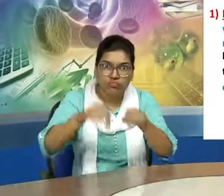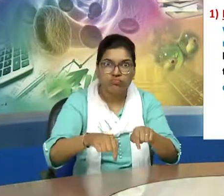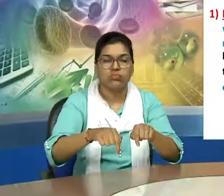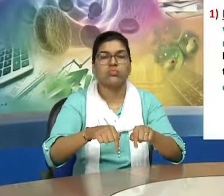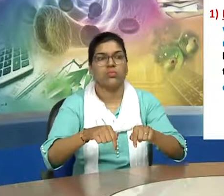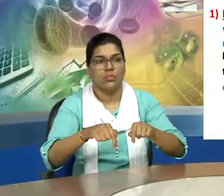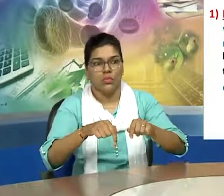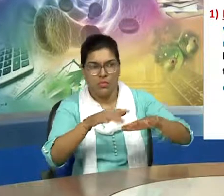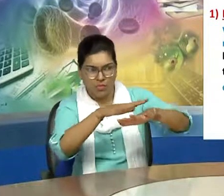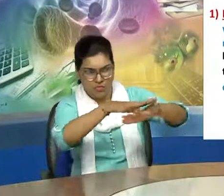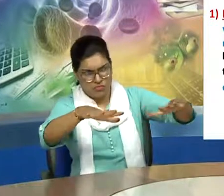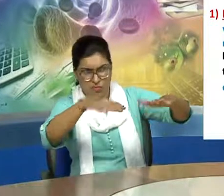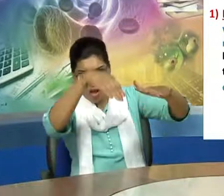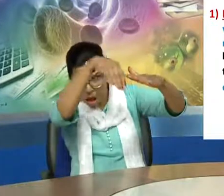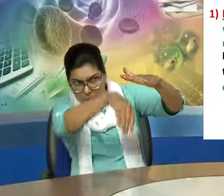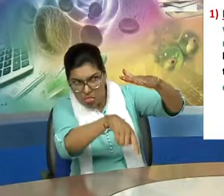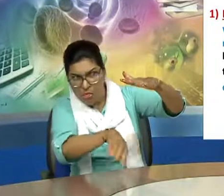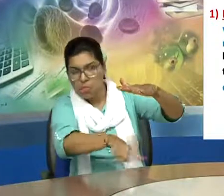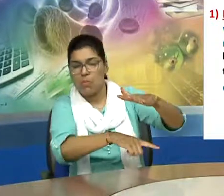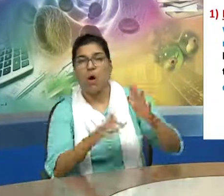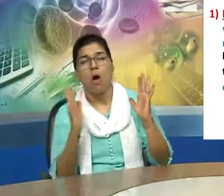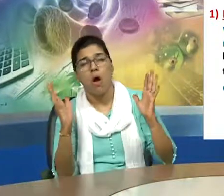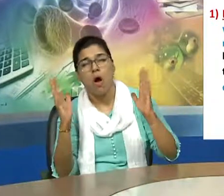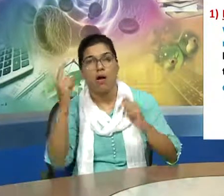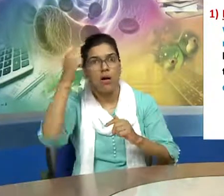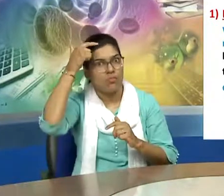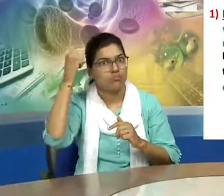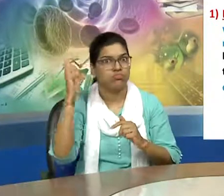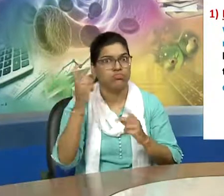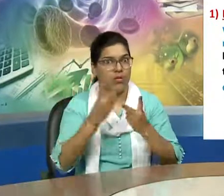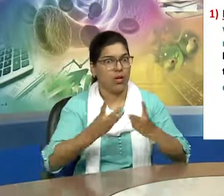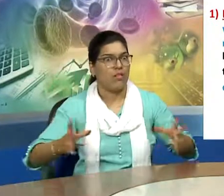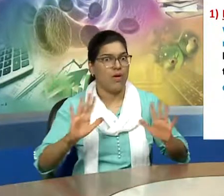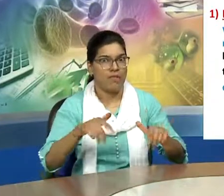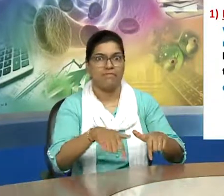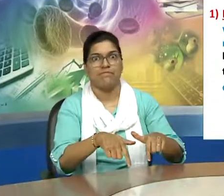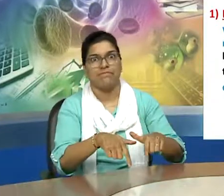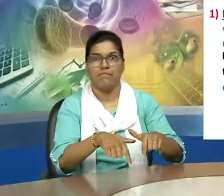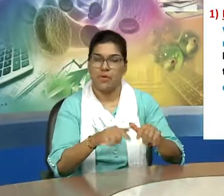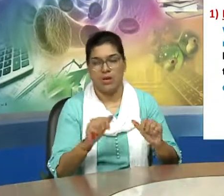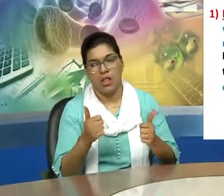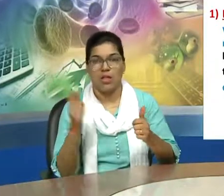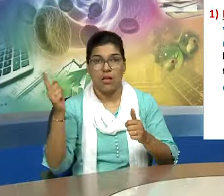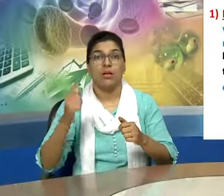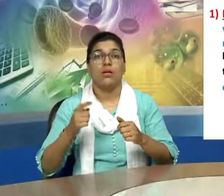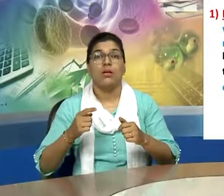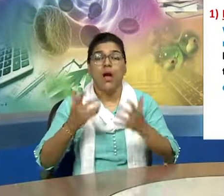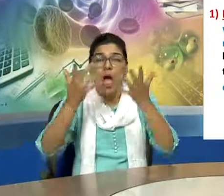by using heavy machinery to get access to mineral deposits.